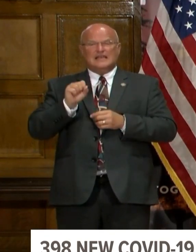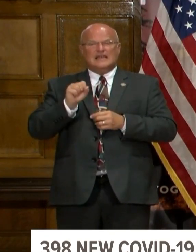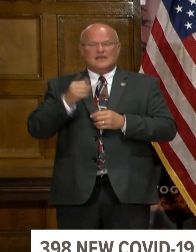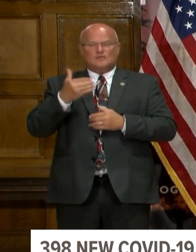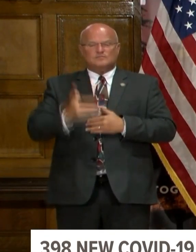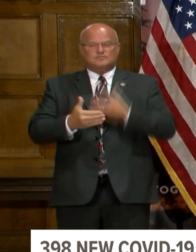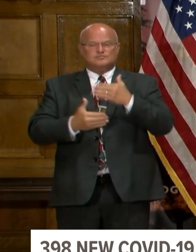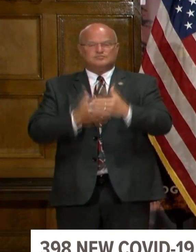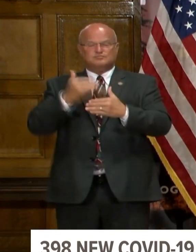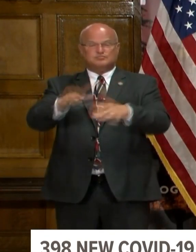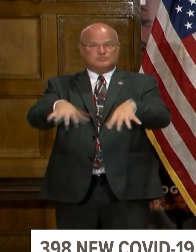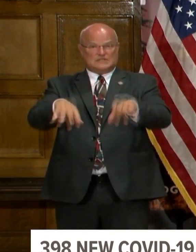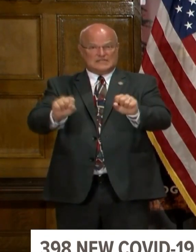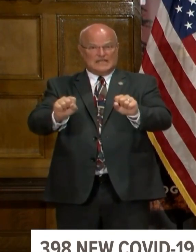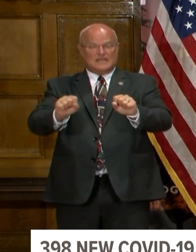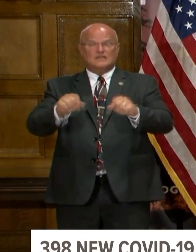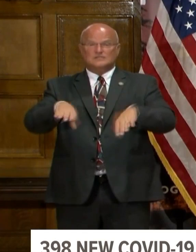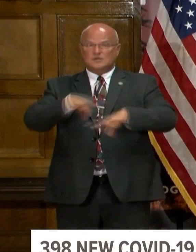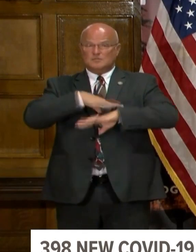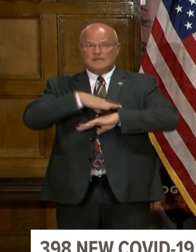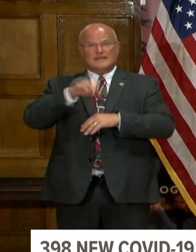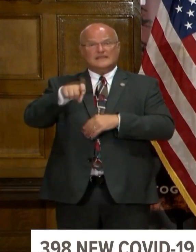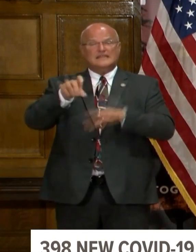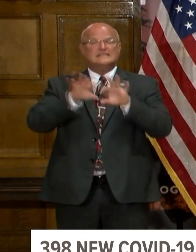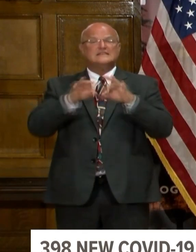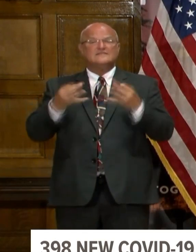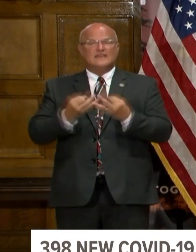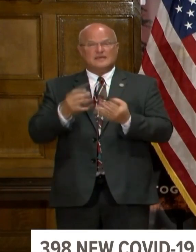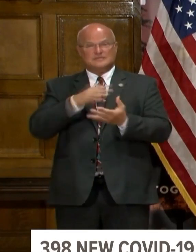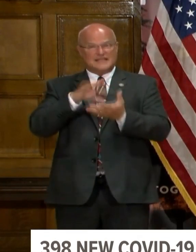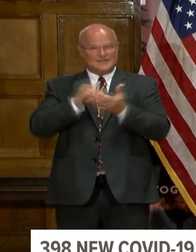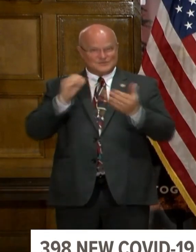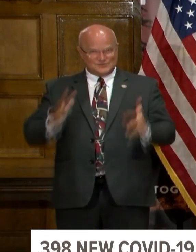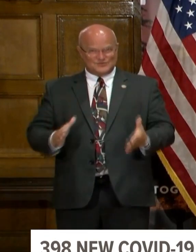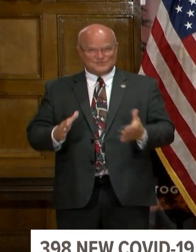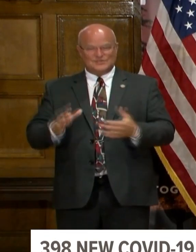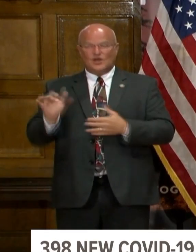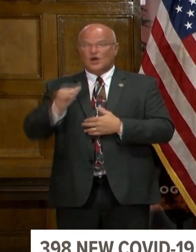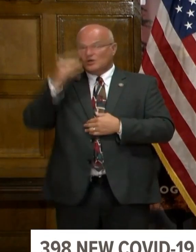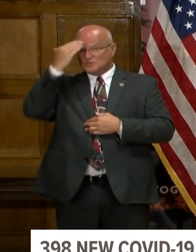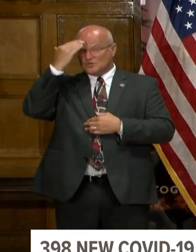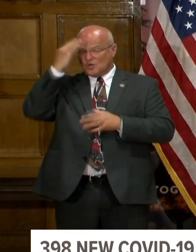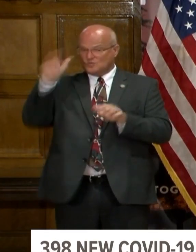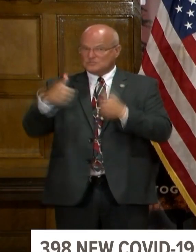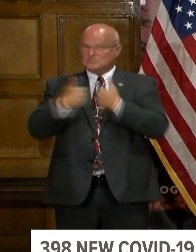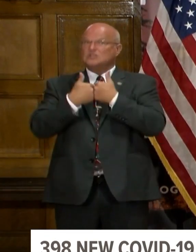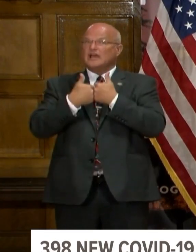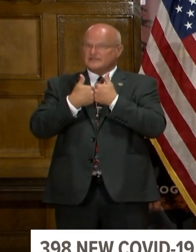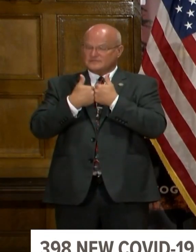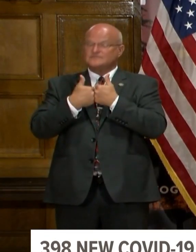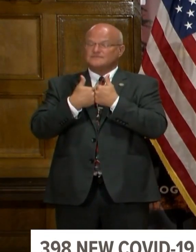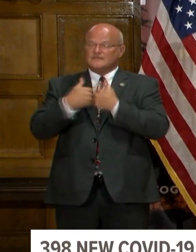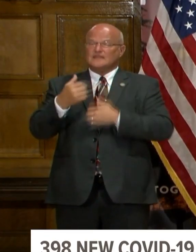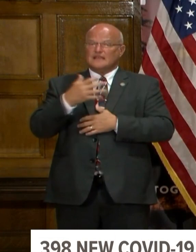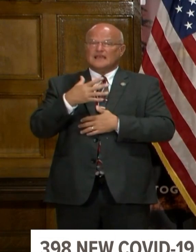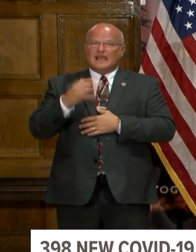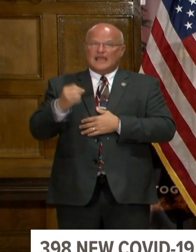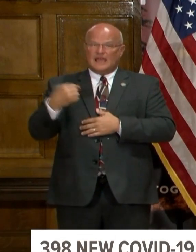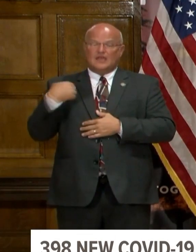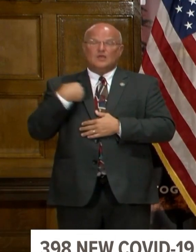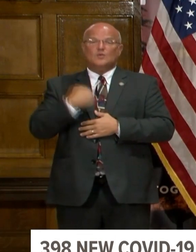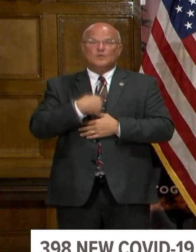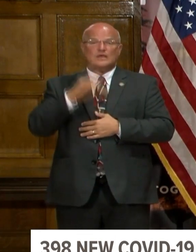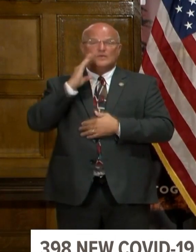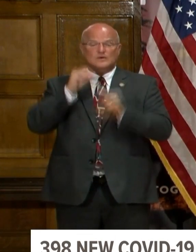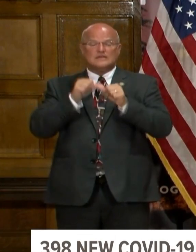are taking to meet the needs of families and students. But we also know that that's a challenge. And we